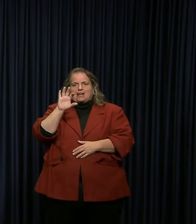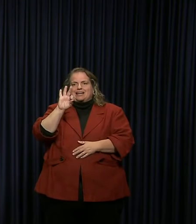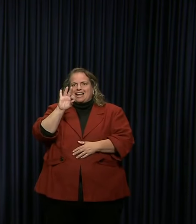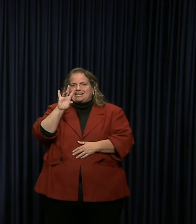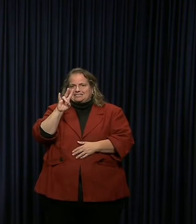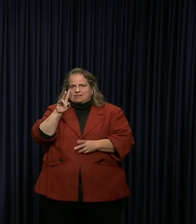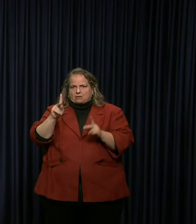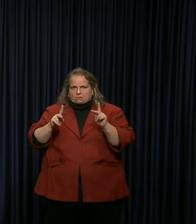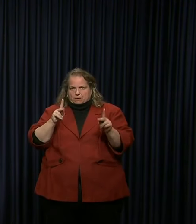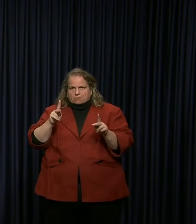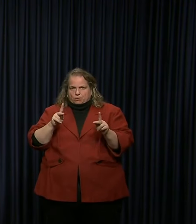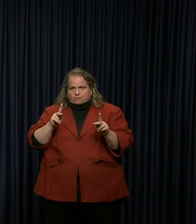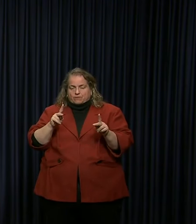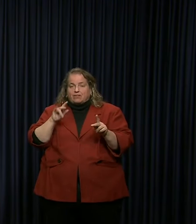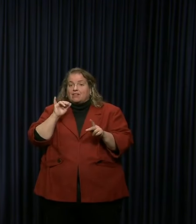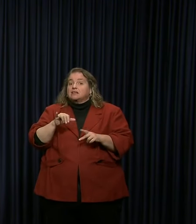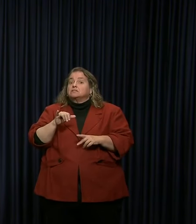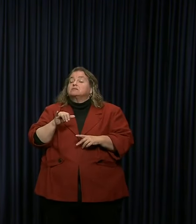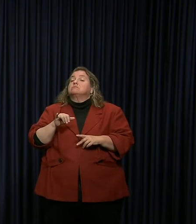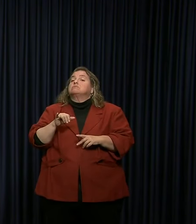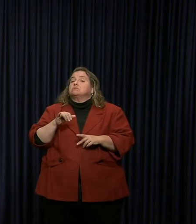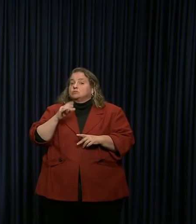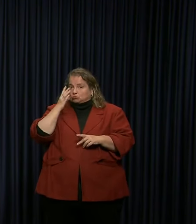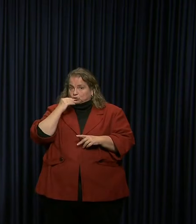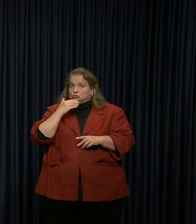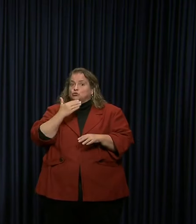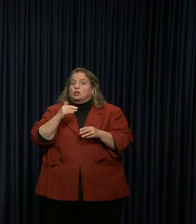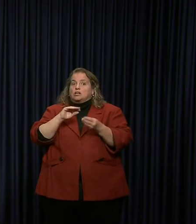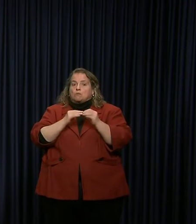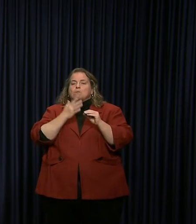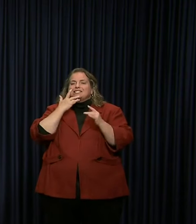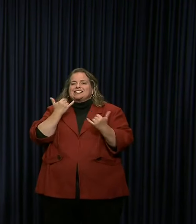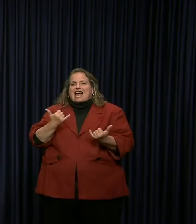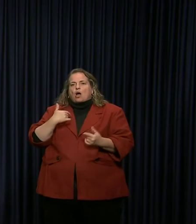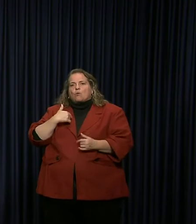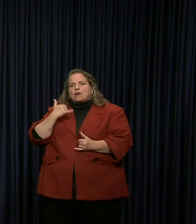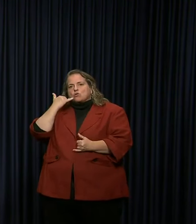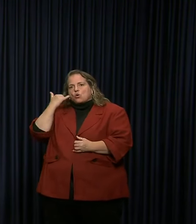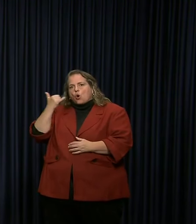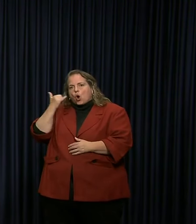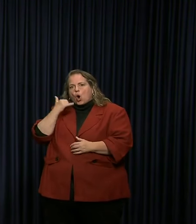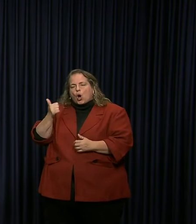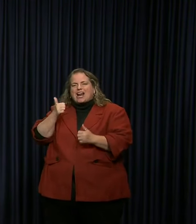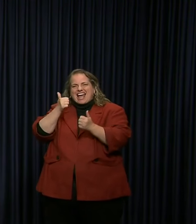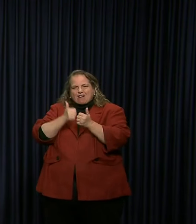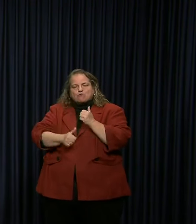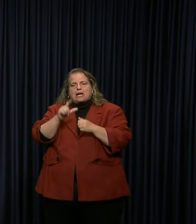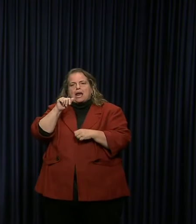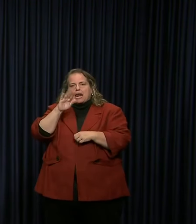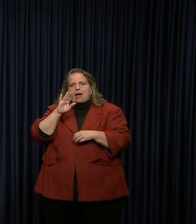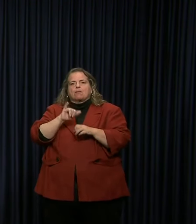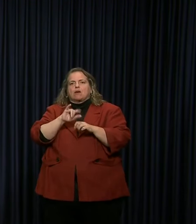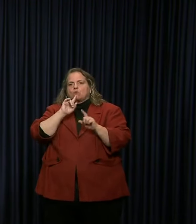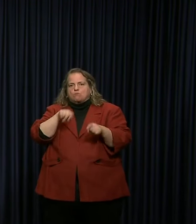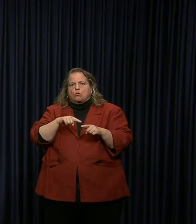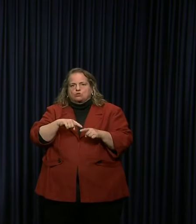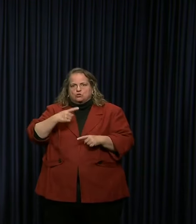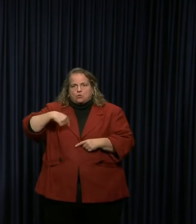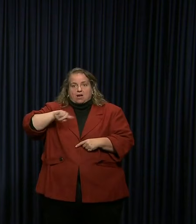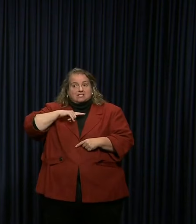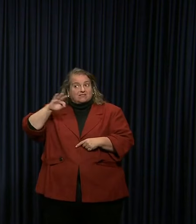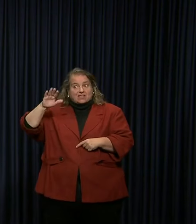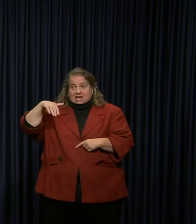27,697 individuals, and that is a pretty firm number because we now call through every single lab that reports to us. If